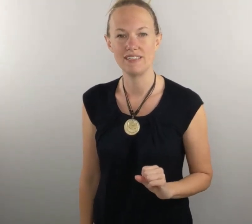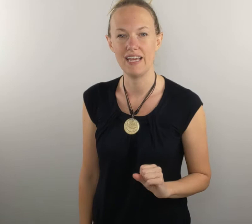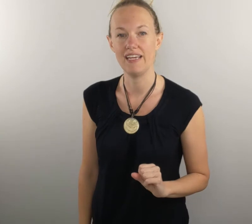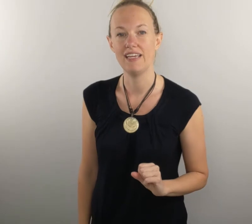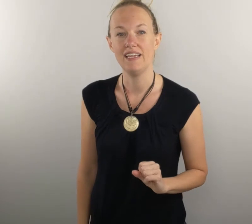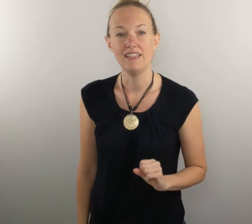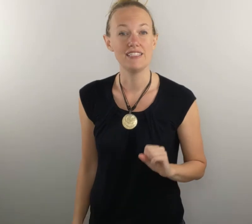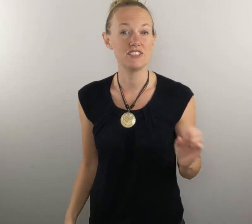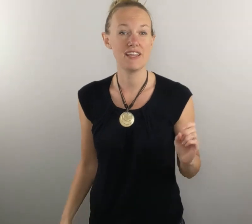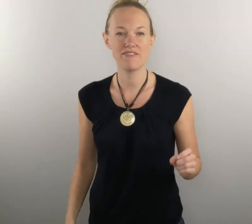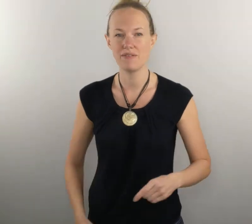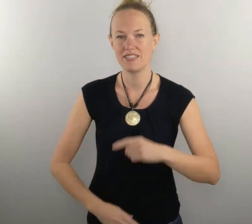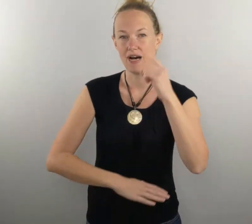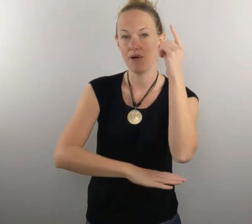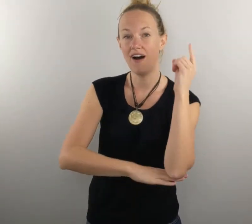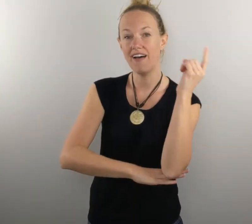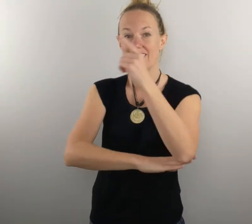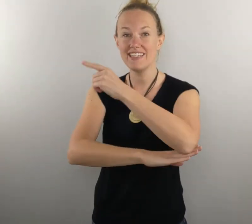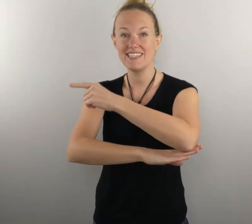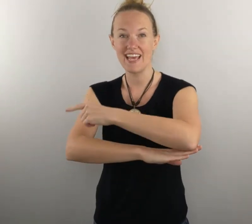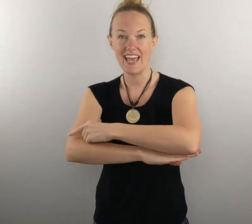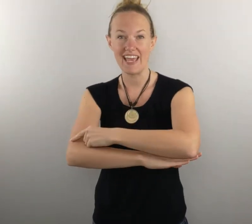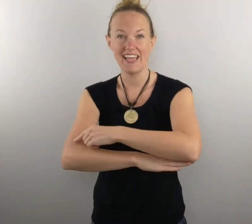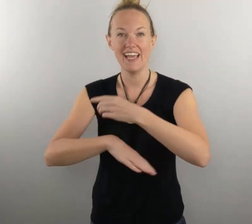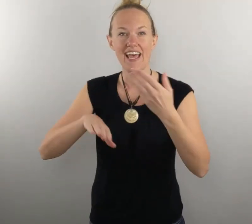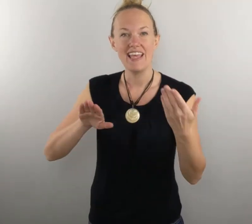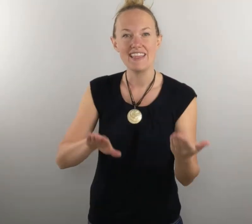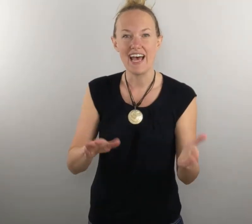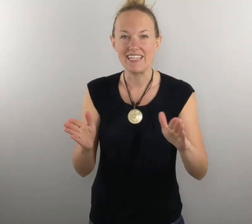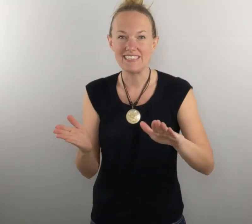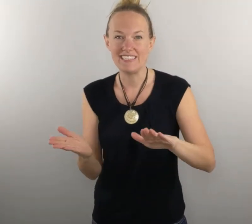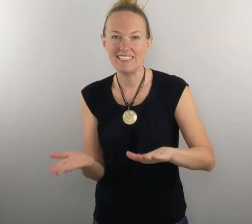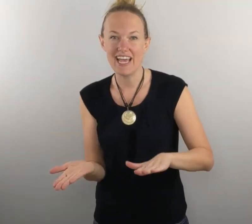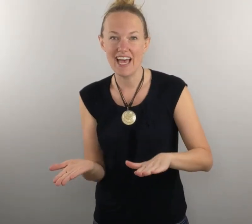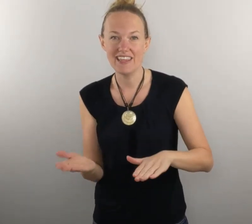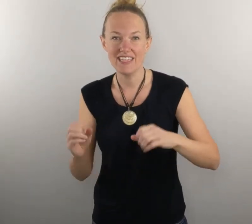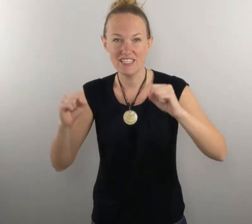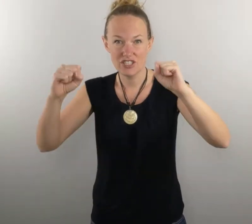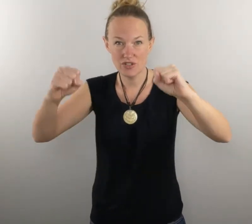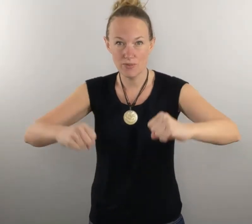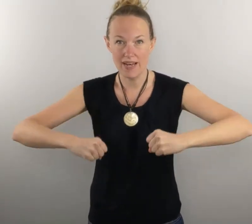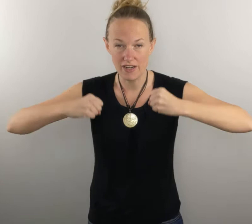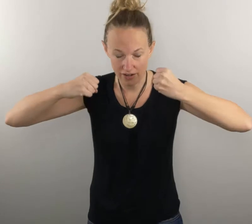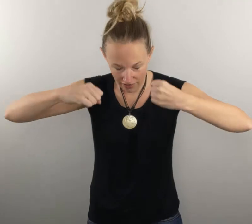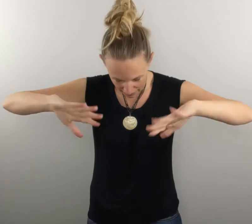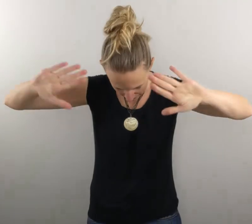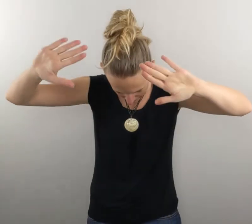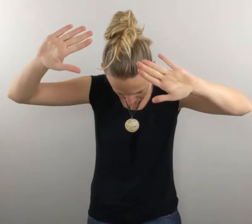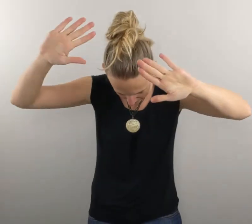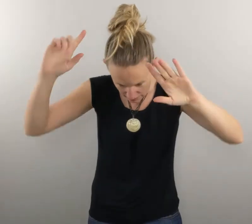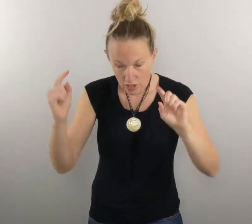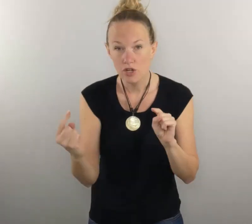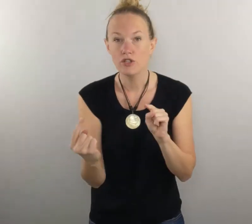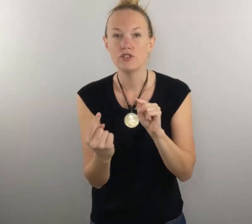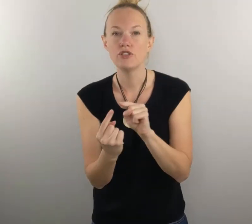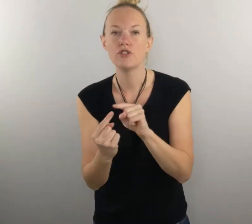Okay, let's try that from the top. On the day that death surrendered to